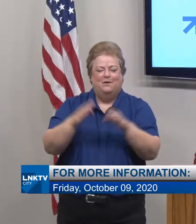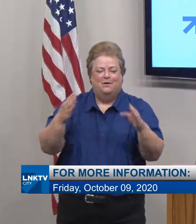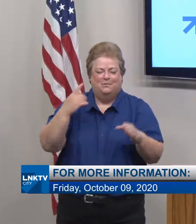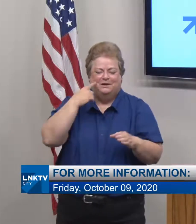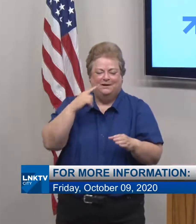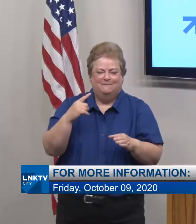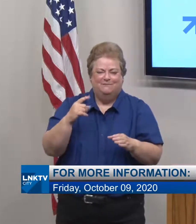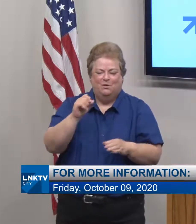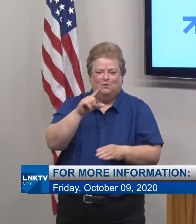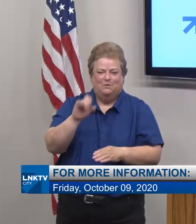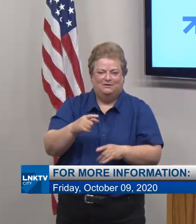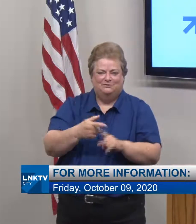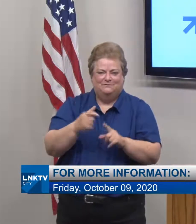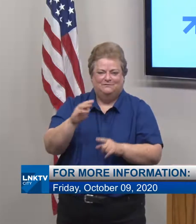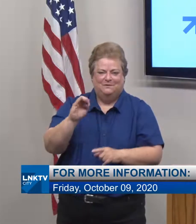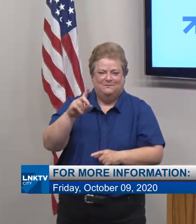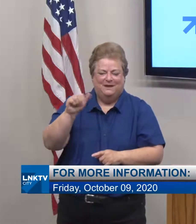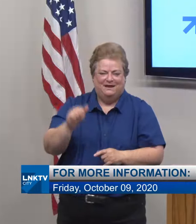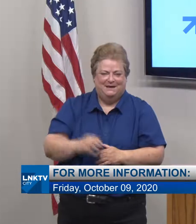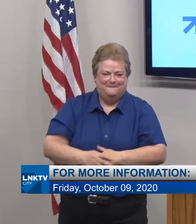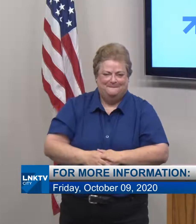from the media.